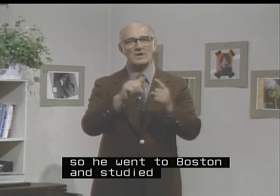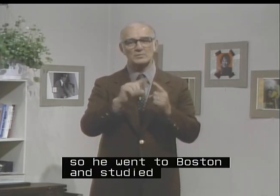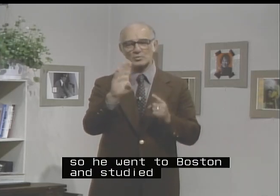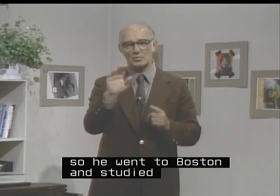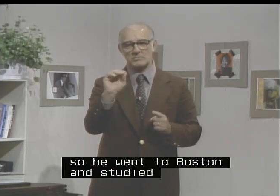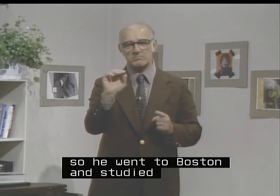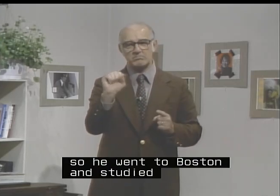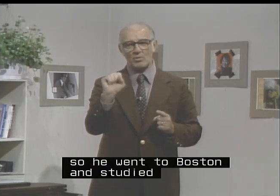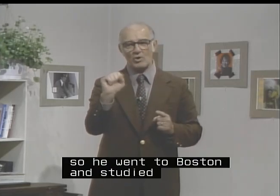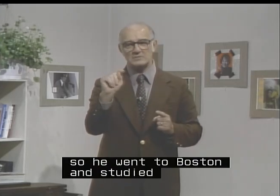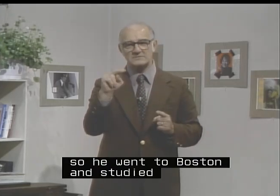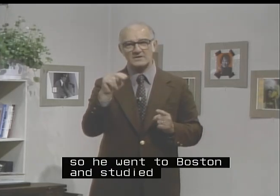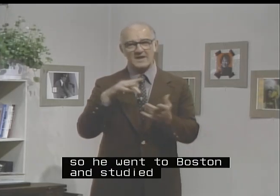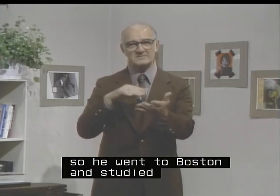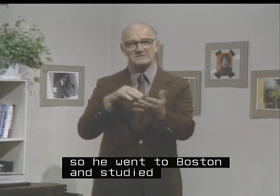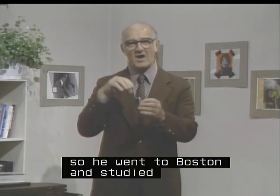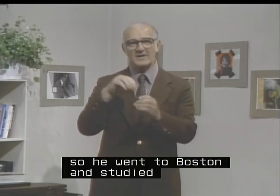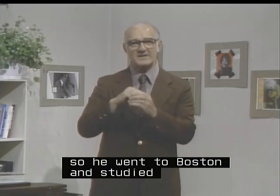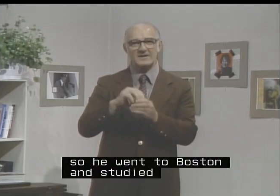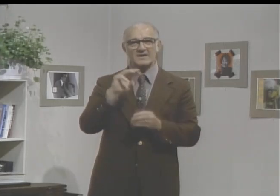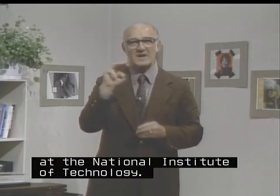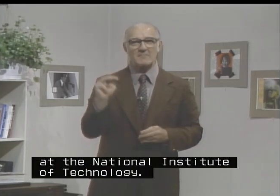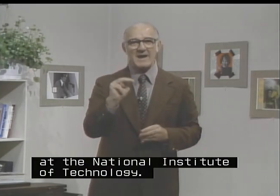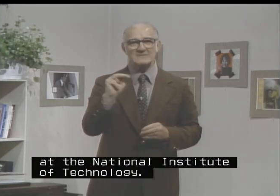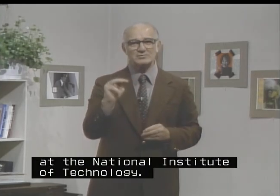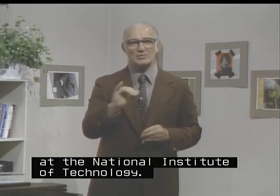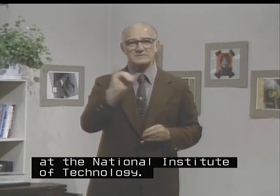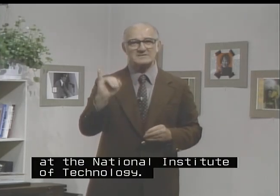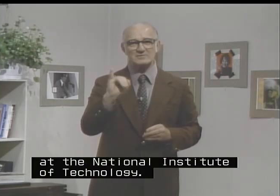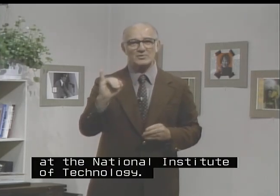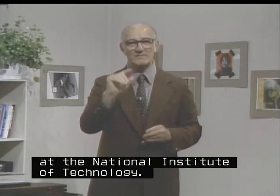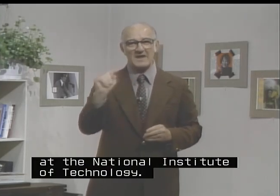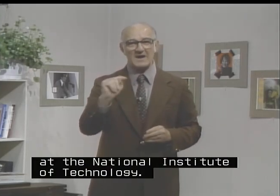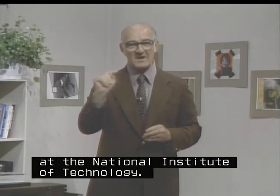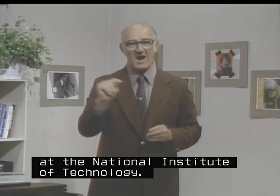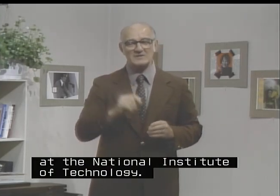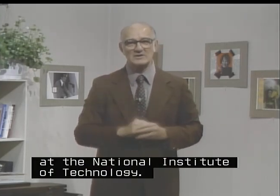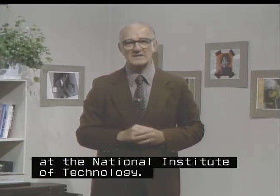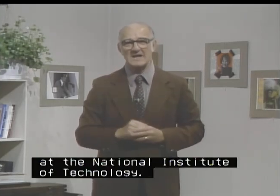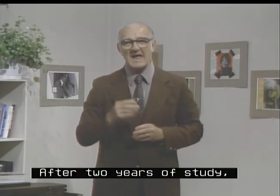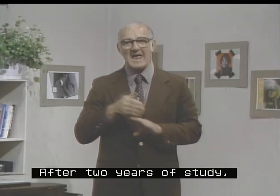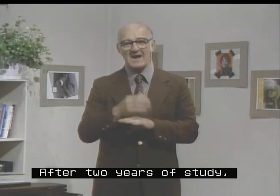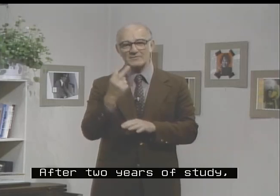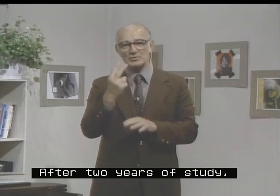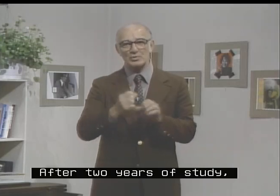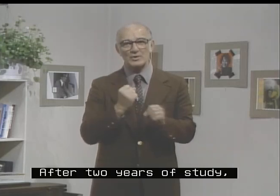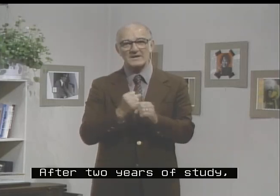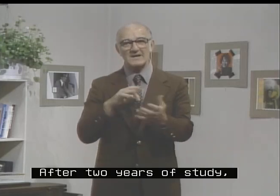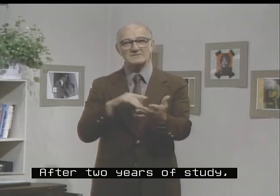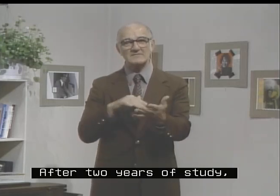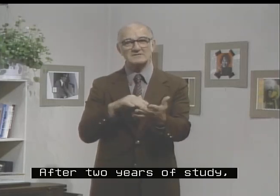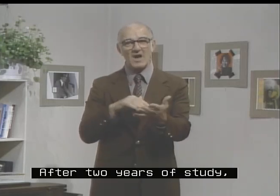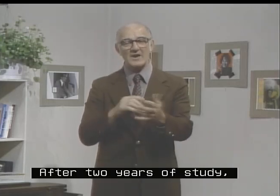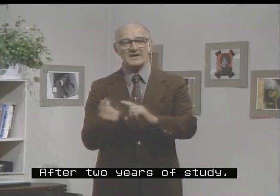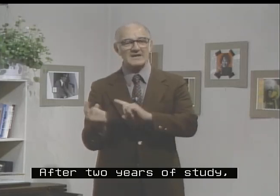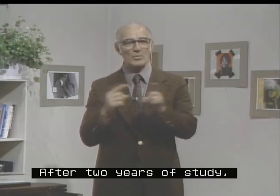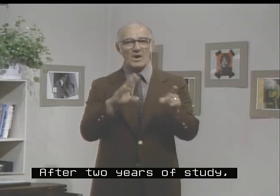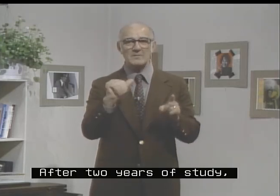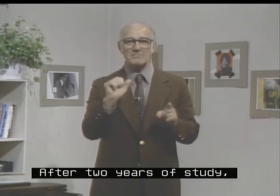to Boston and studied in Massachusetts Institute of Technology. After 2 years of study, he went